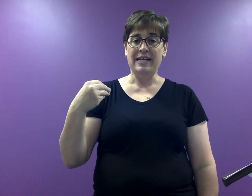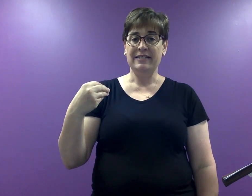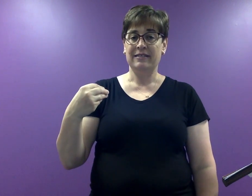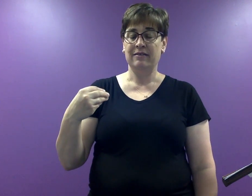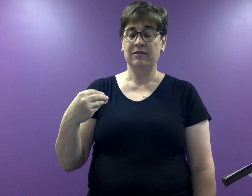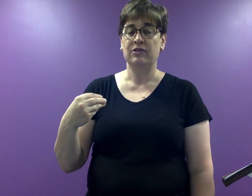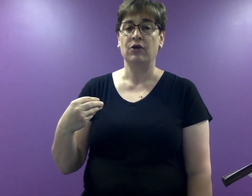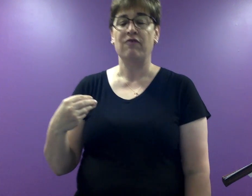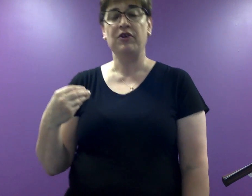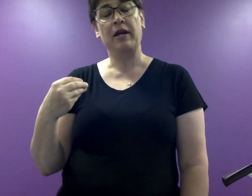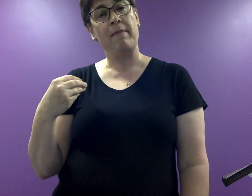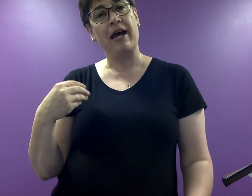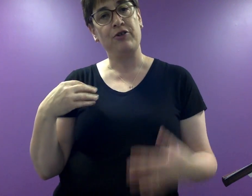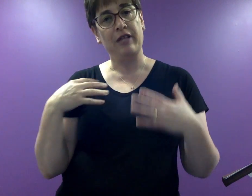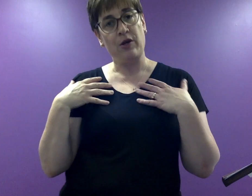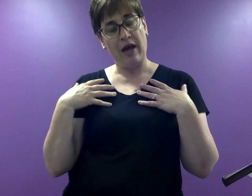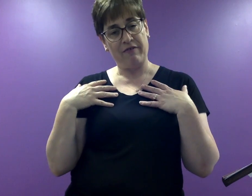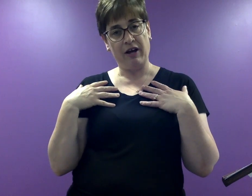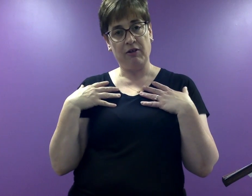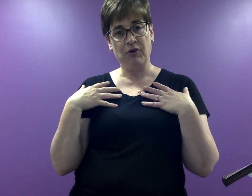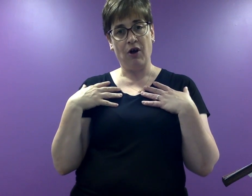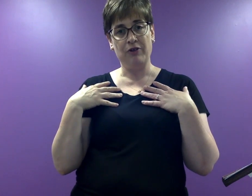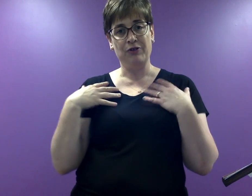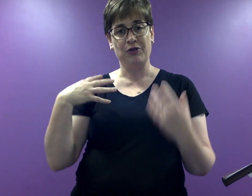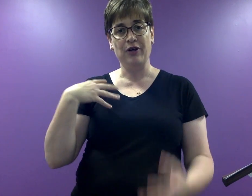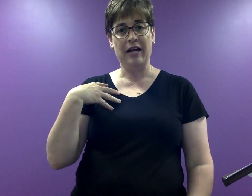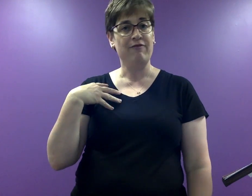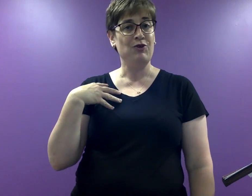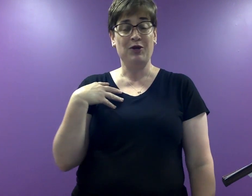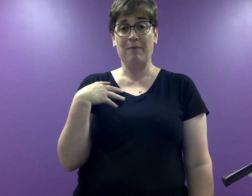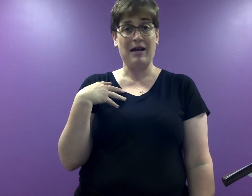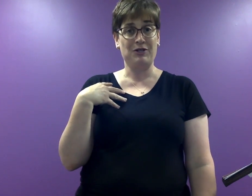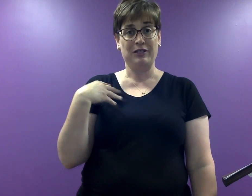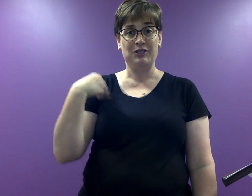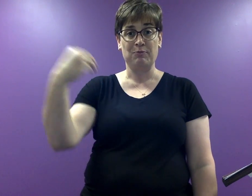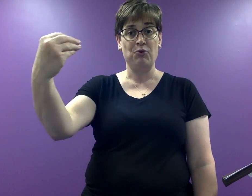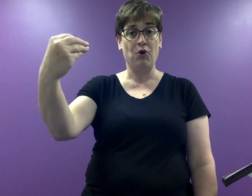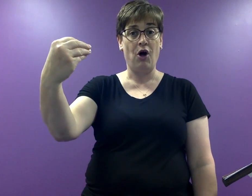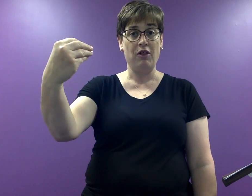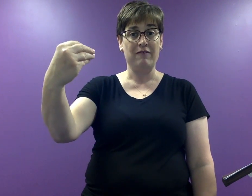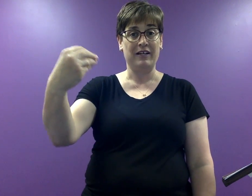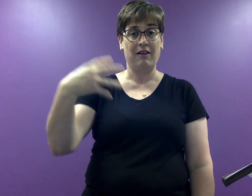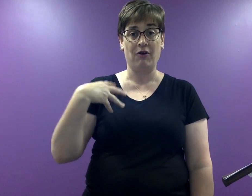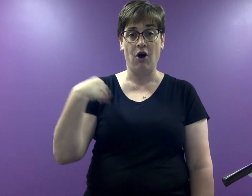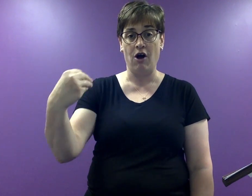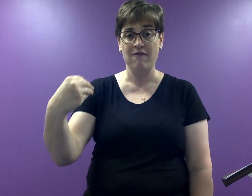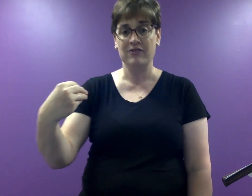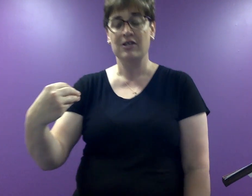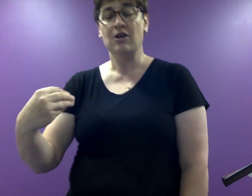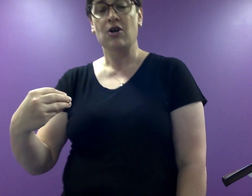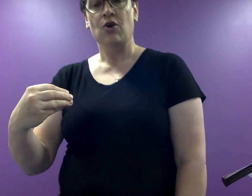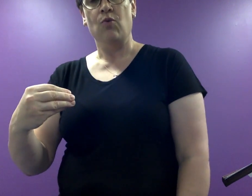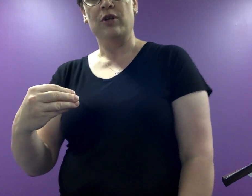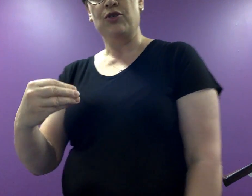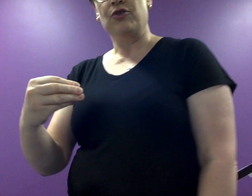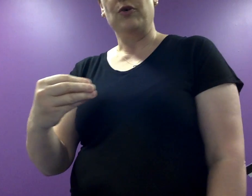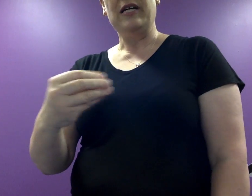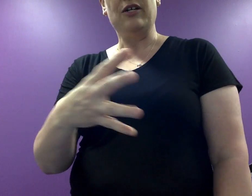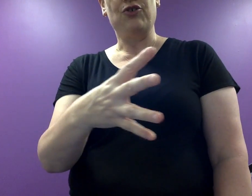white. So if you can imagine that you have color on your shirt, and if you could magically just pull all of the color off, what you're doing is you're doing